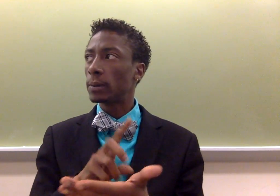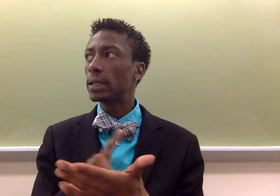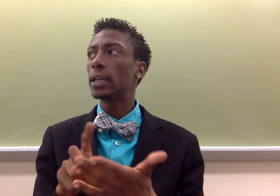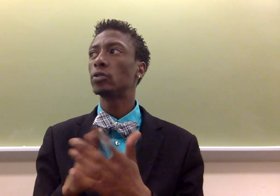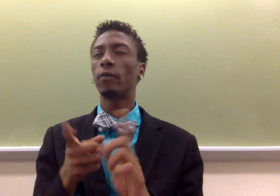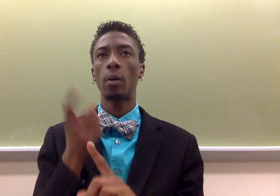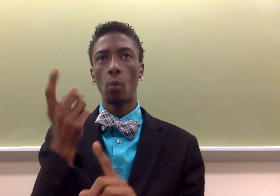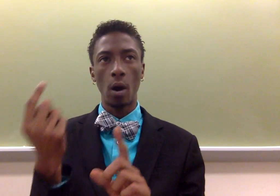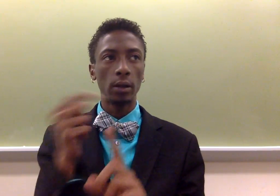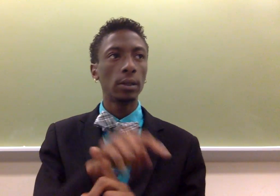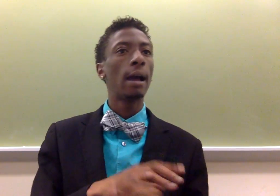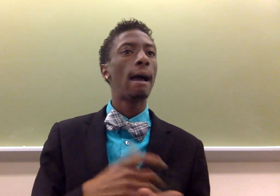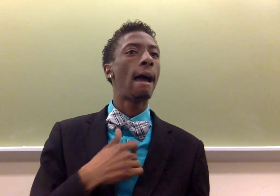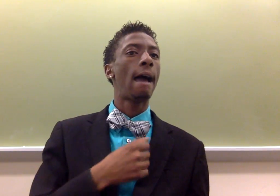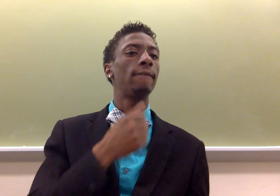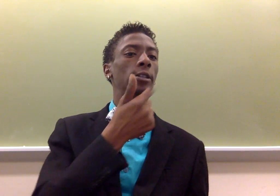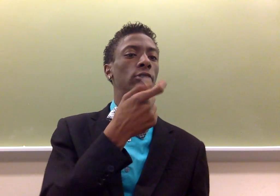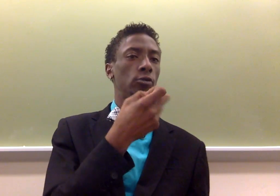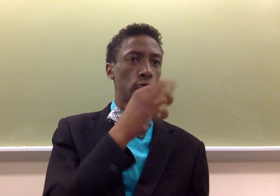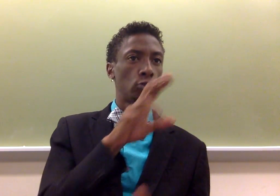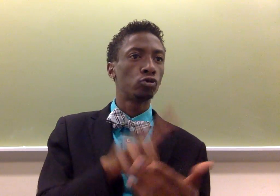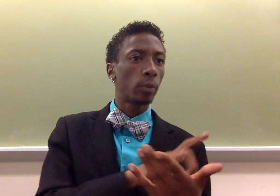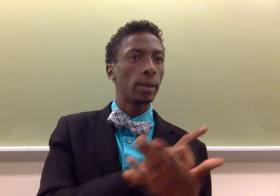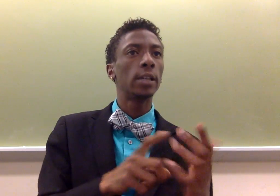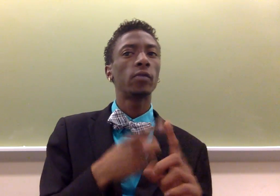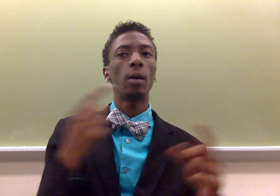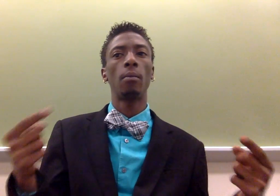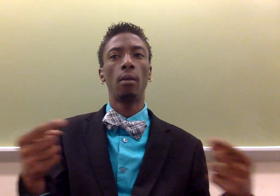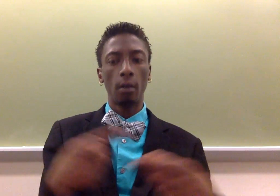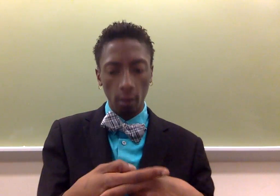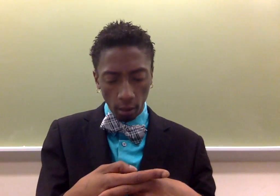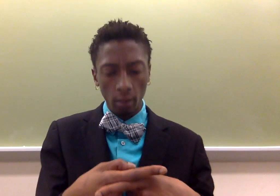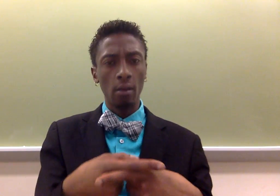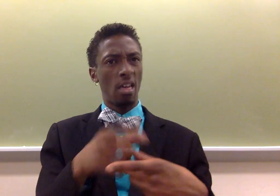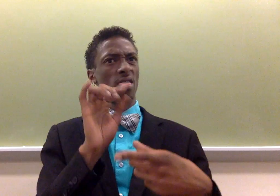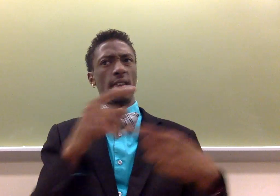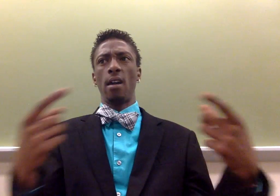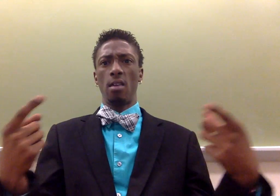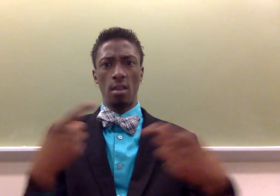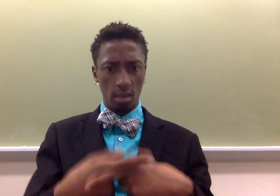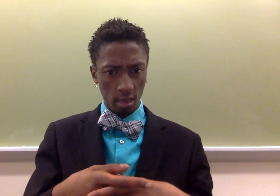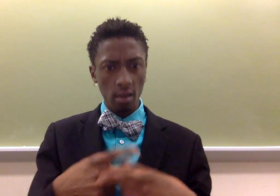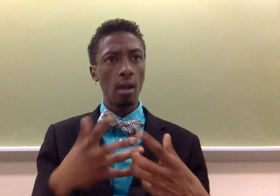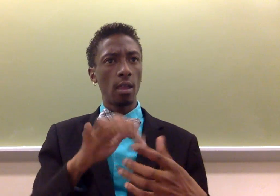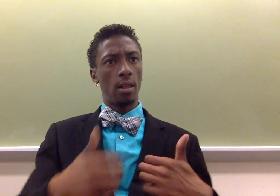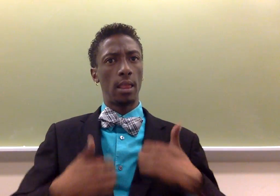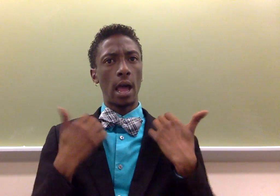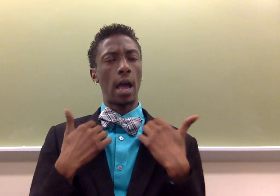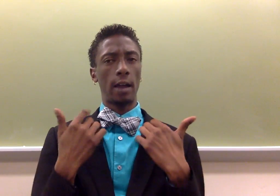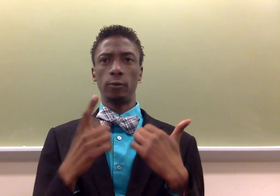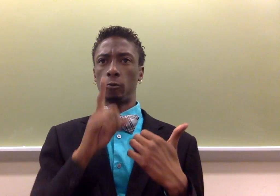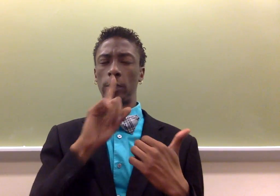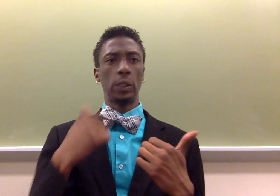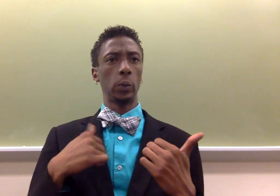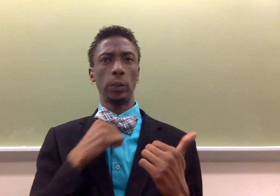got gender discrimination coming from another direction, and they're colliding in their lives in ways that we don't really anticipate and